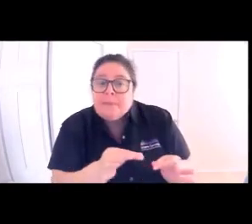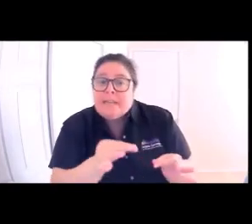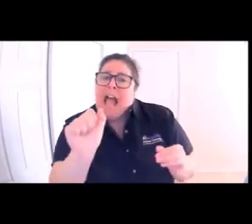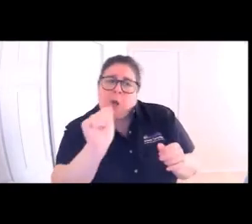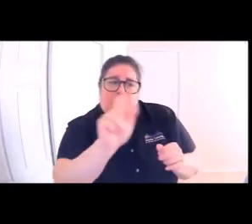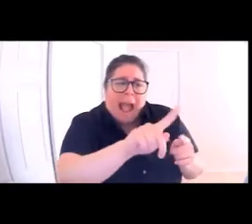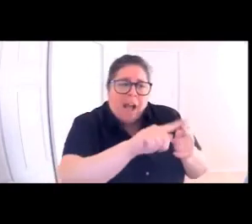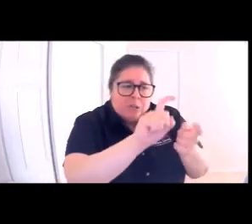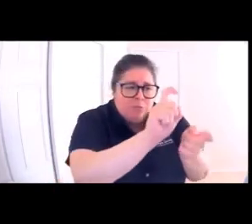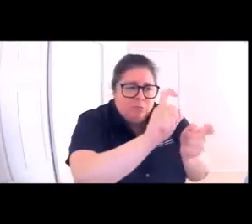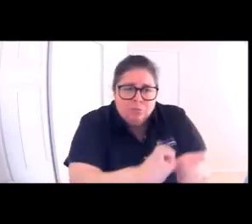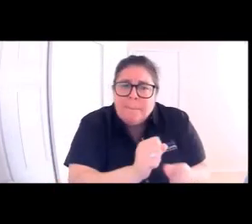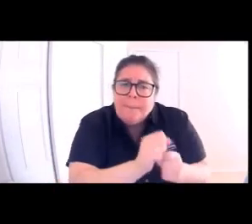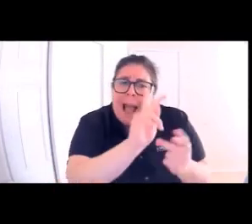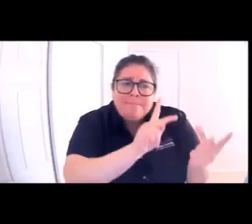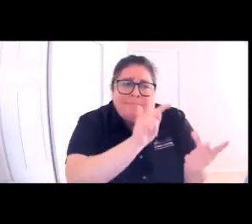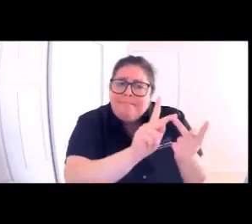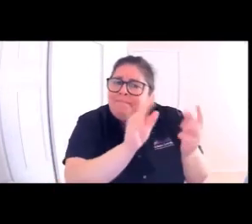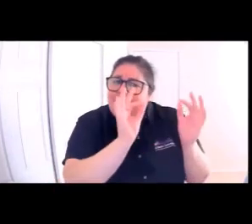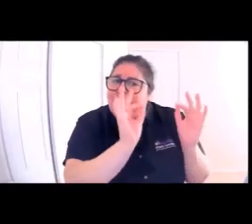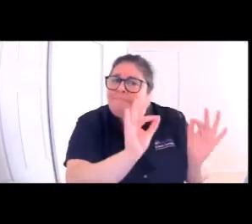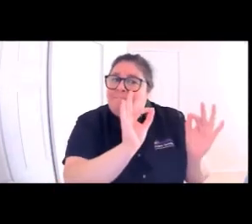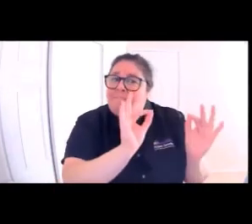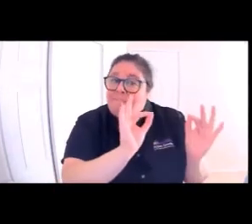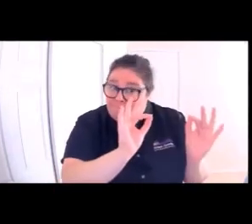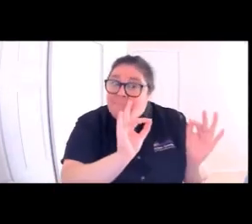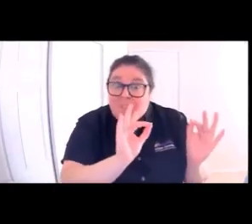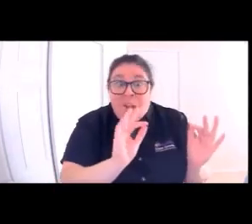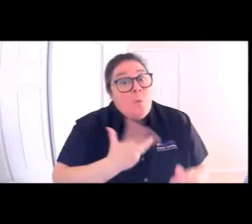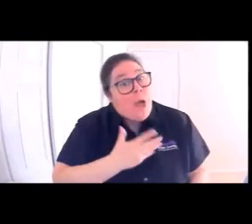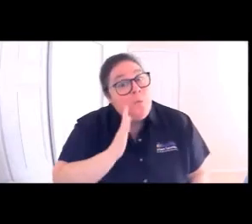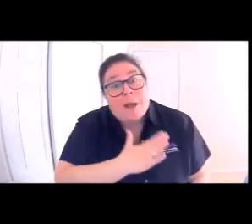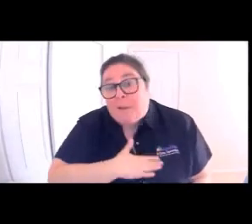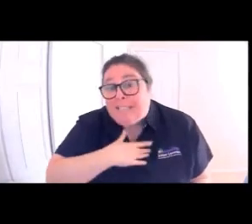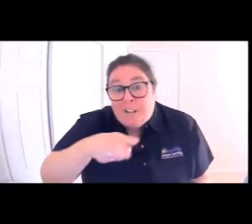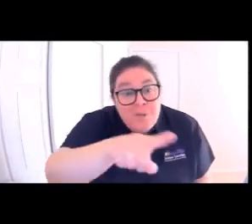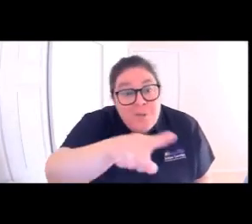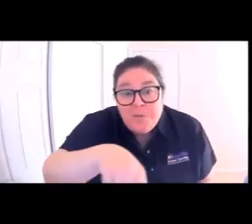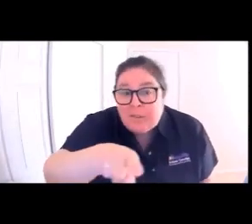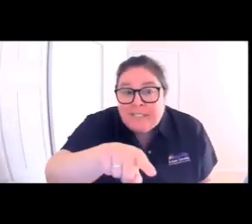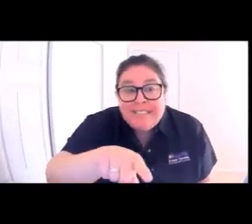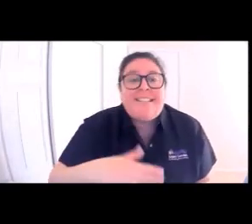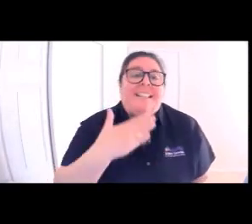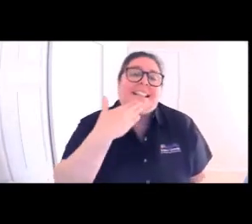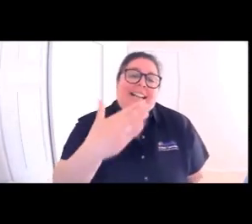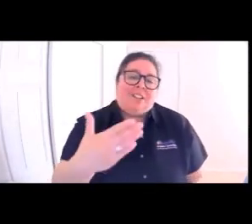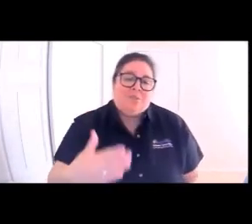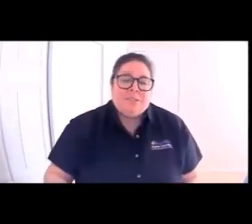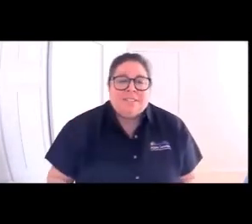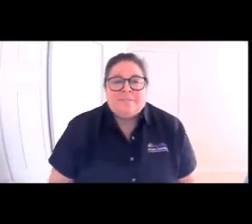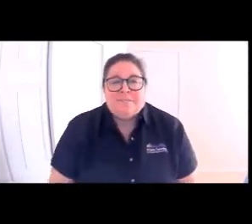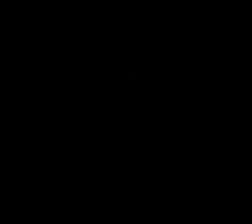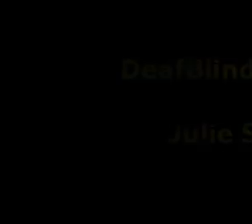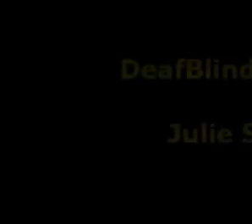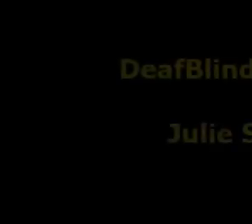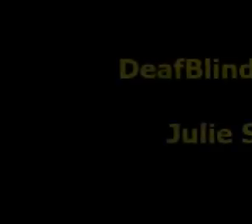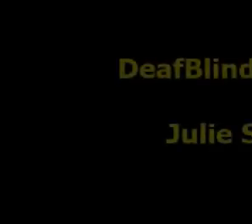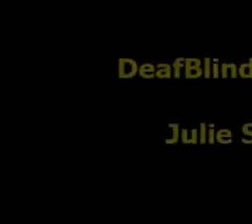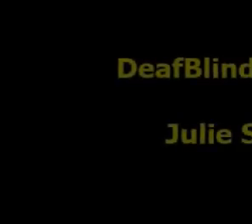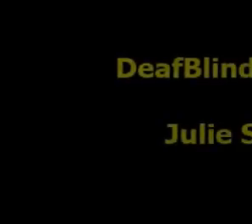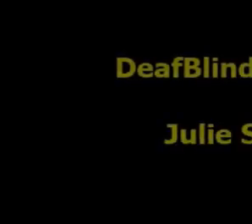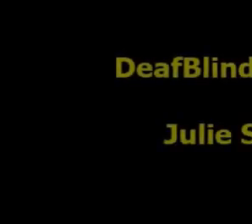A person can speak, and the captions show up, and then they can make it perfect for you to enjoy. Thank you.